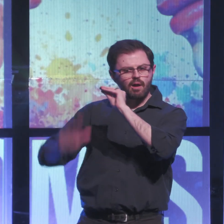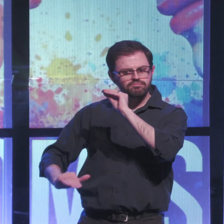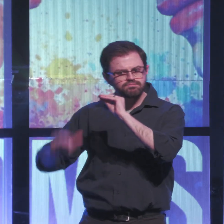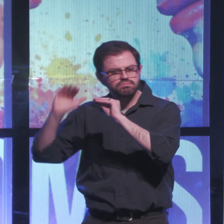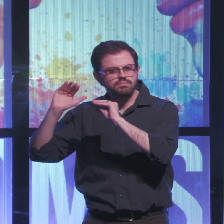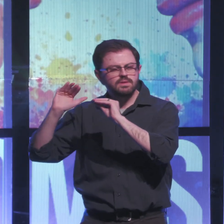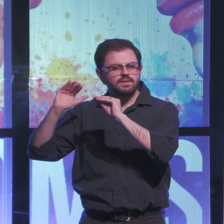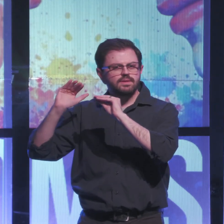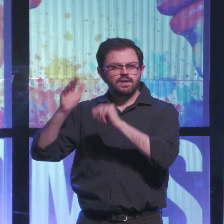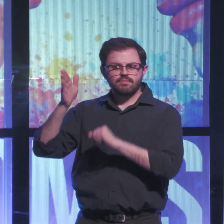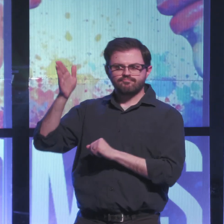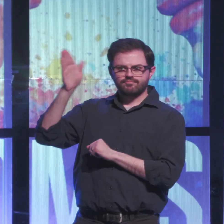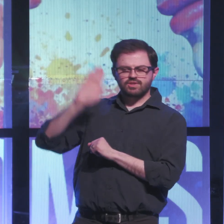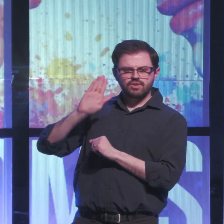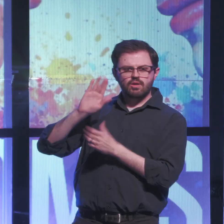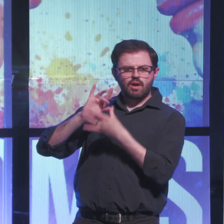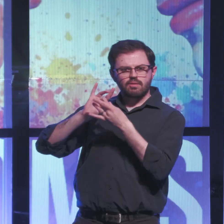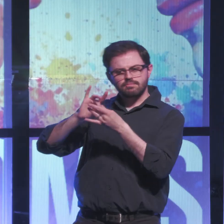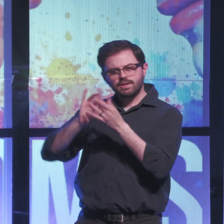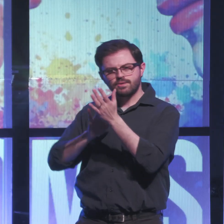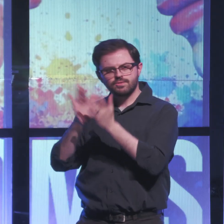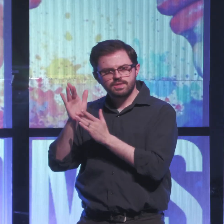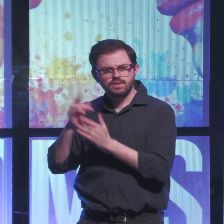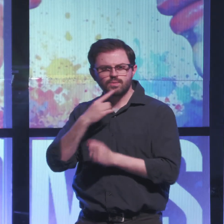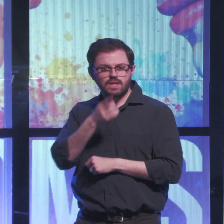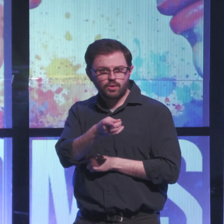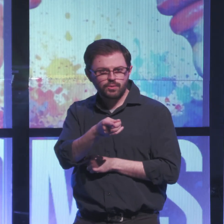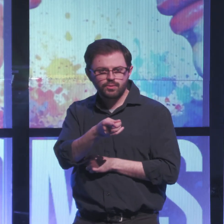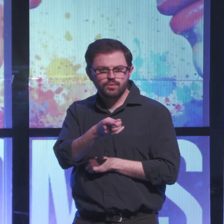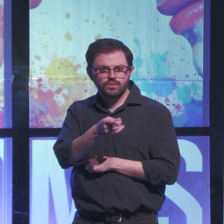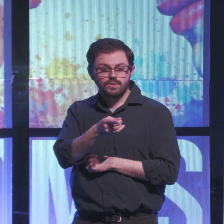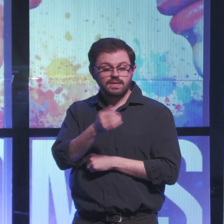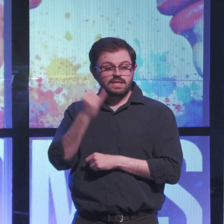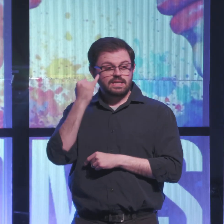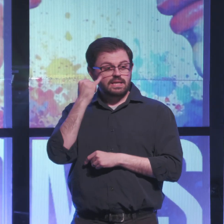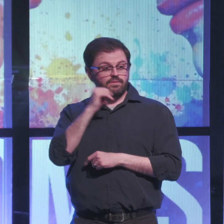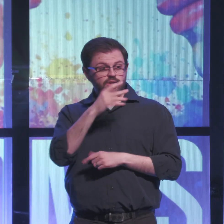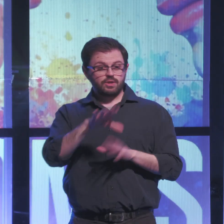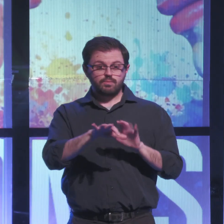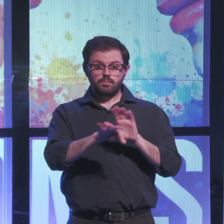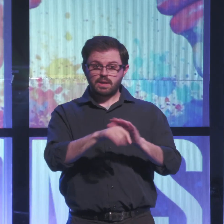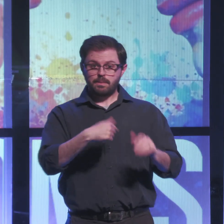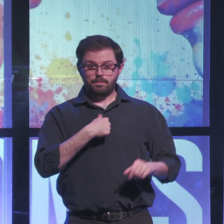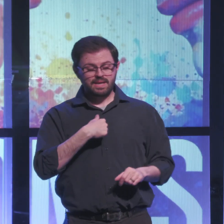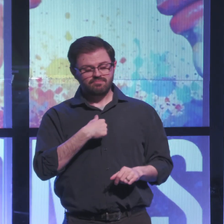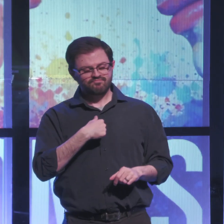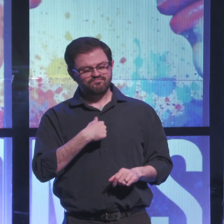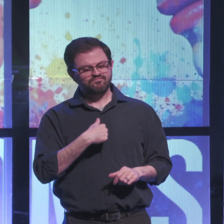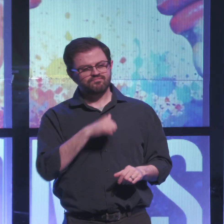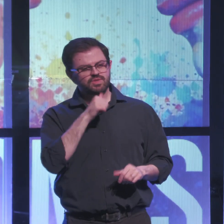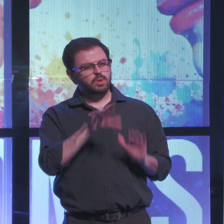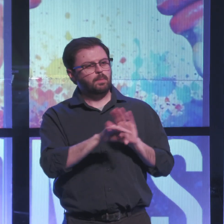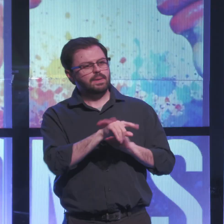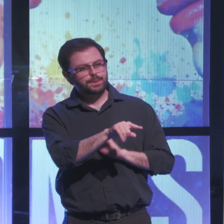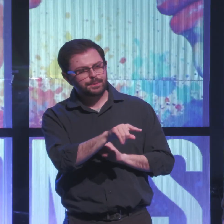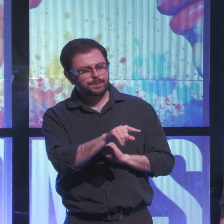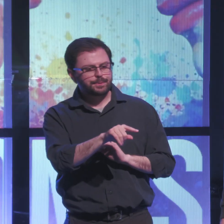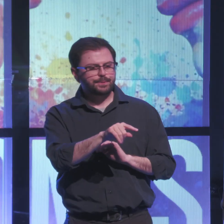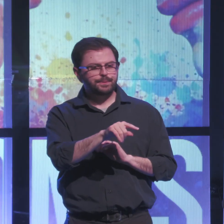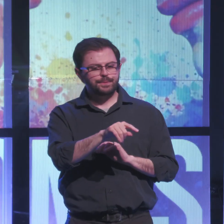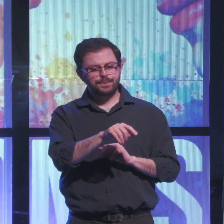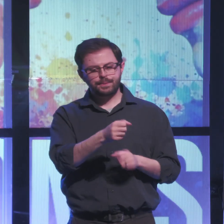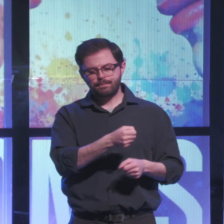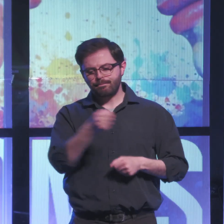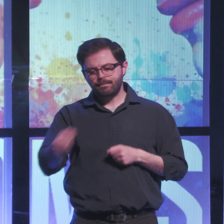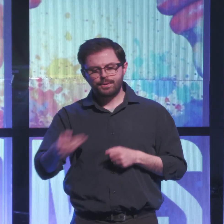of Jesus would say to you, you didn't choose me, I don't choose you. Off to eternity, conscious torment where you